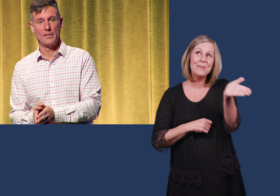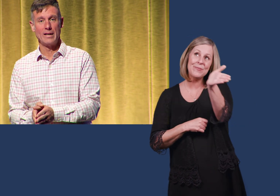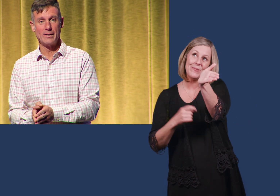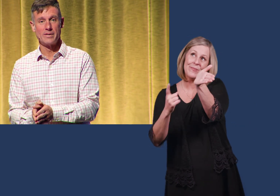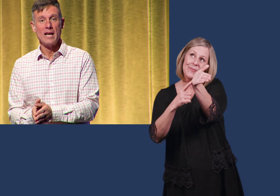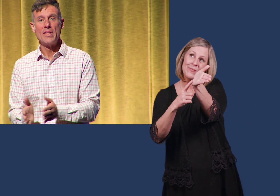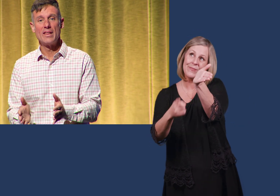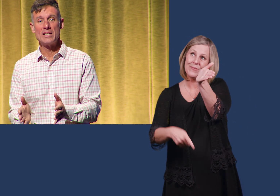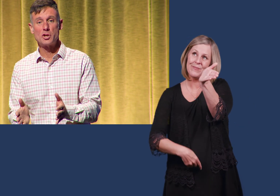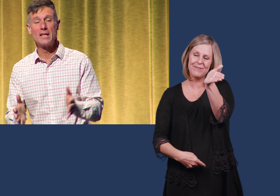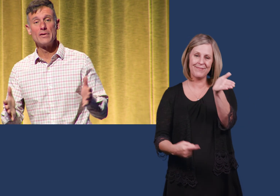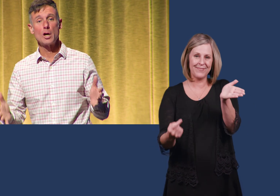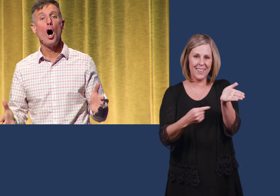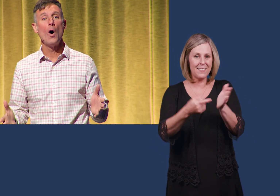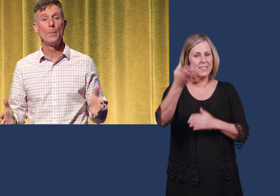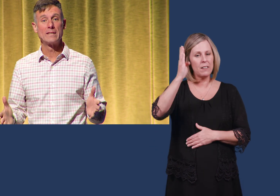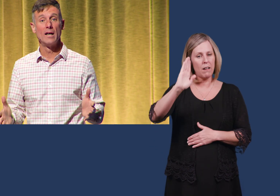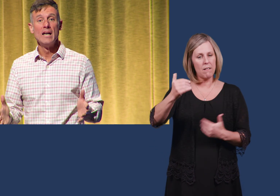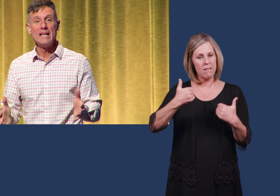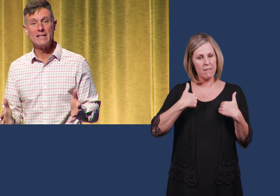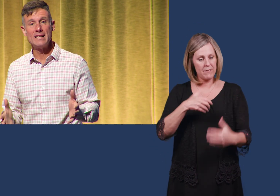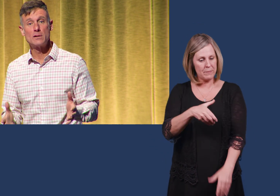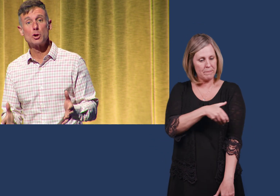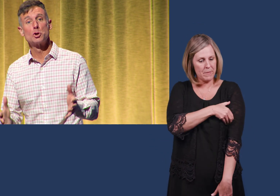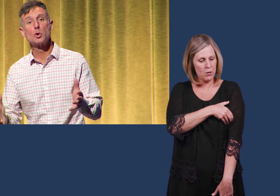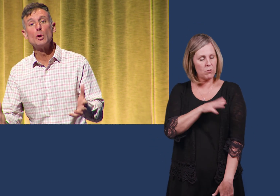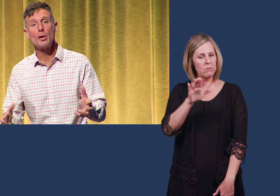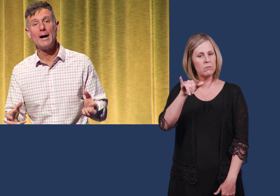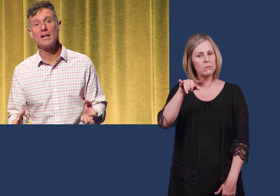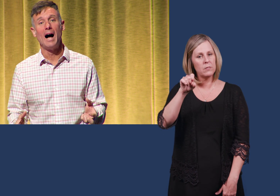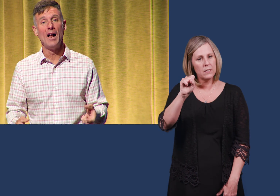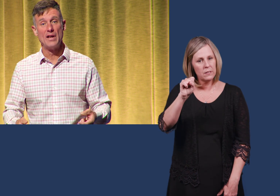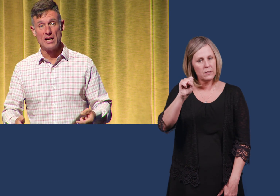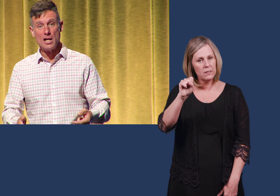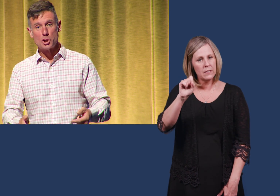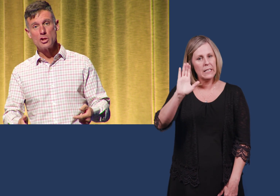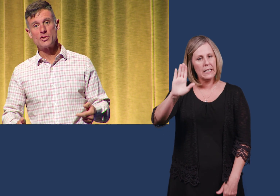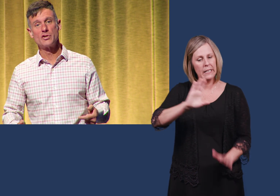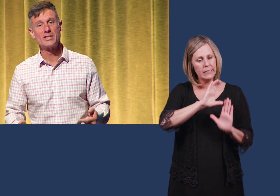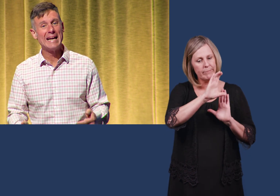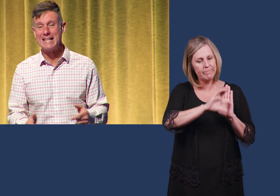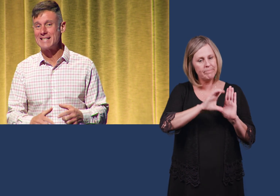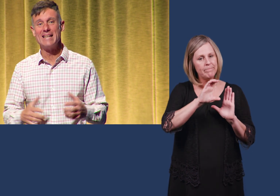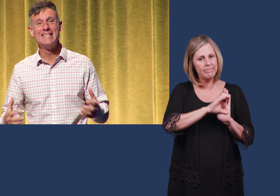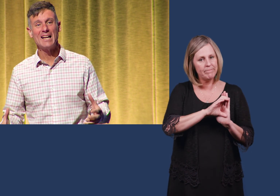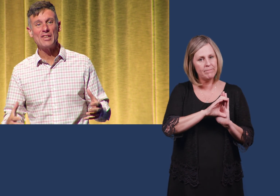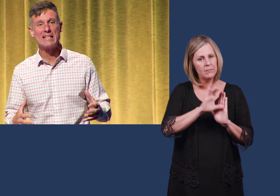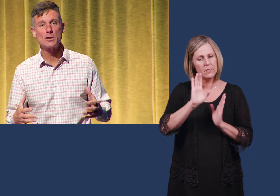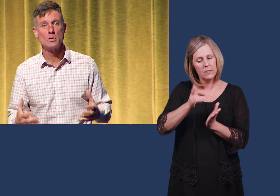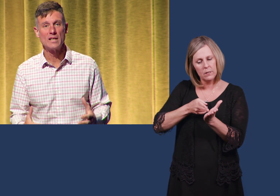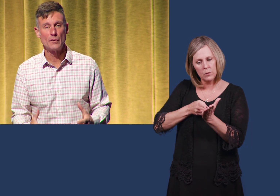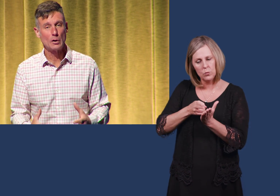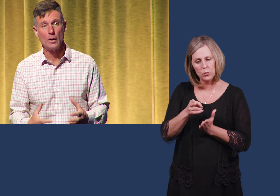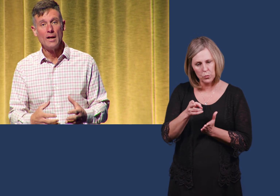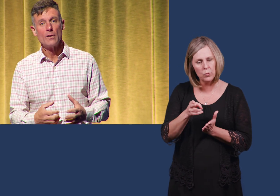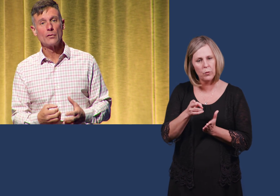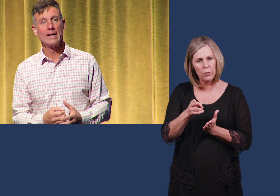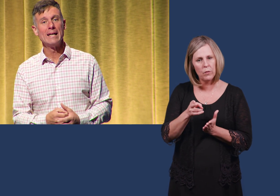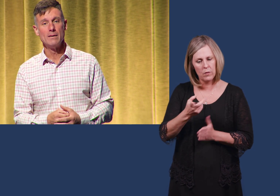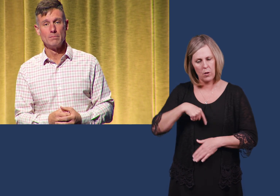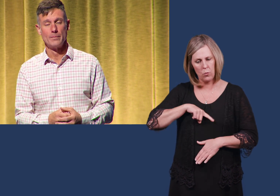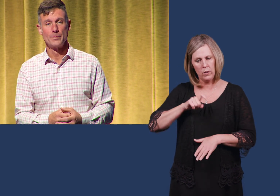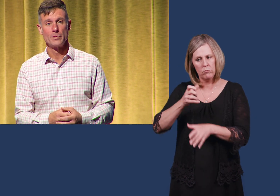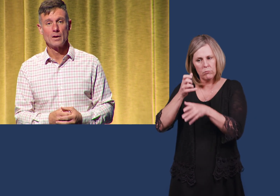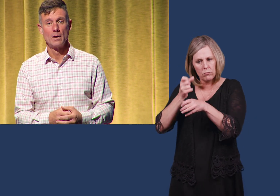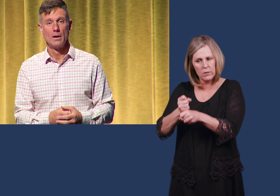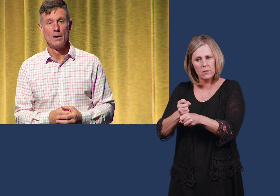attribute of his that should give us hope. It's a truth about God that should sustain us, that nothing is too difficult for